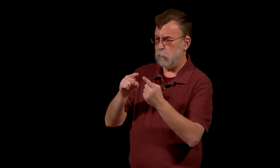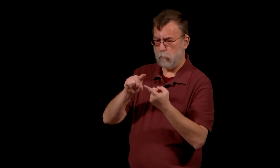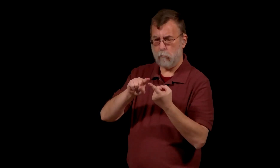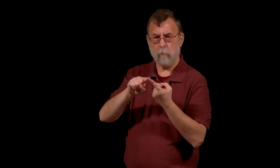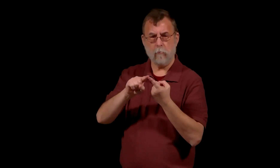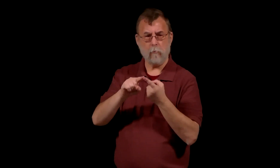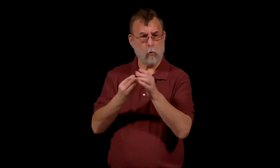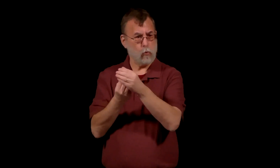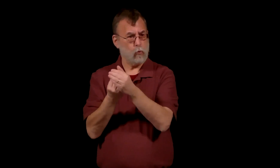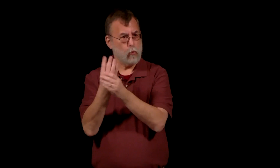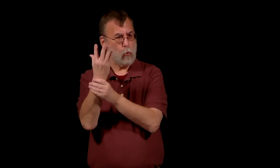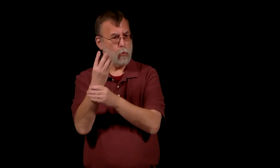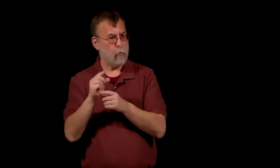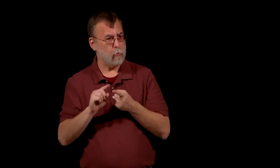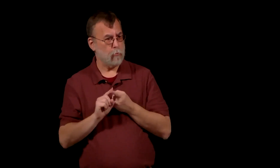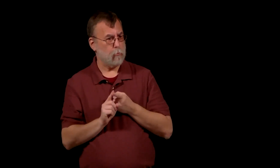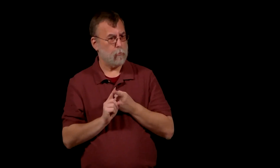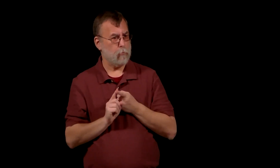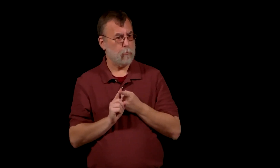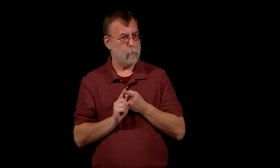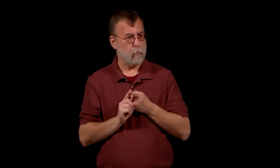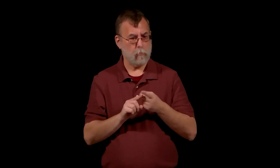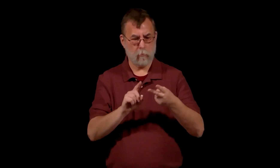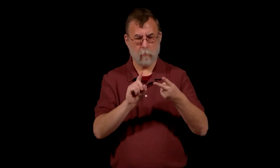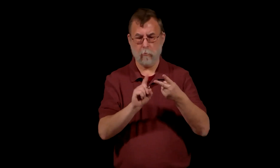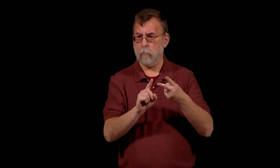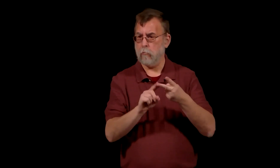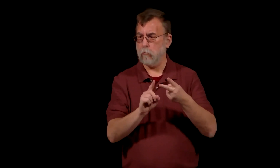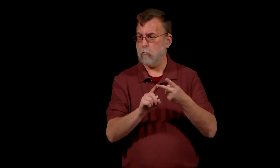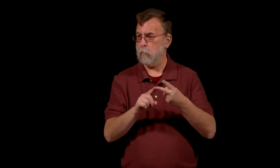You see the word growth.